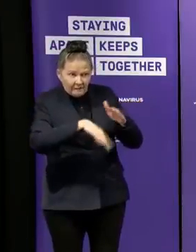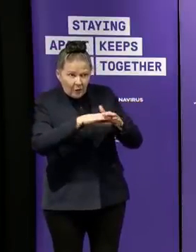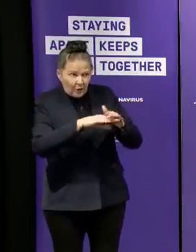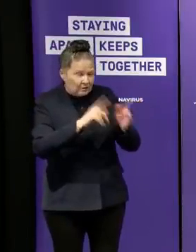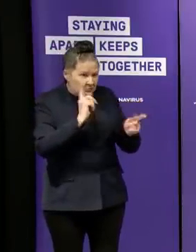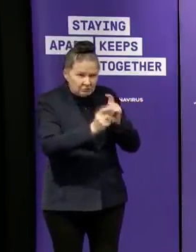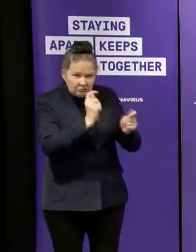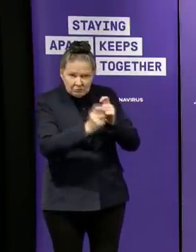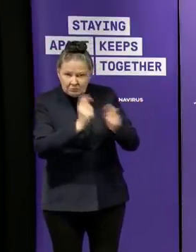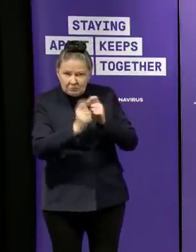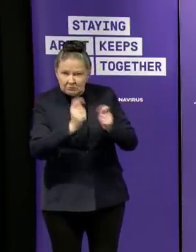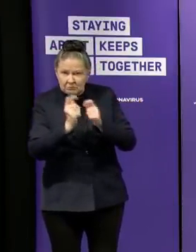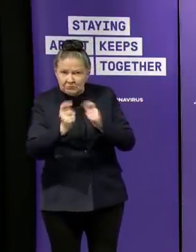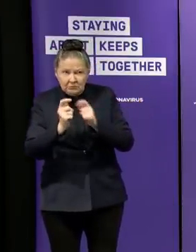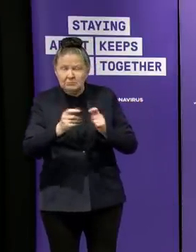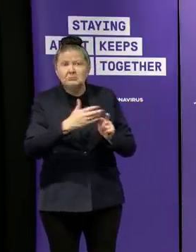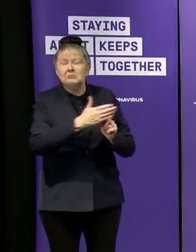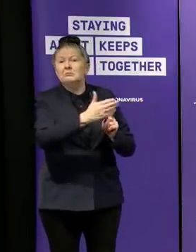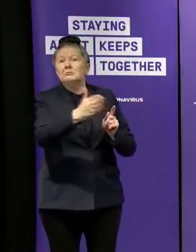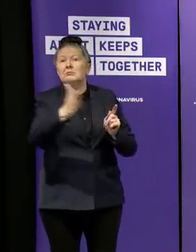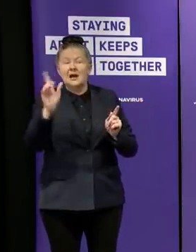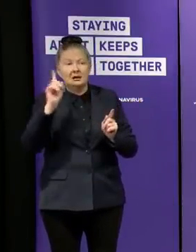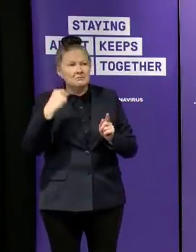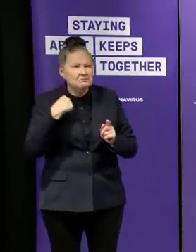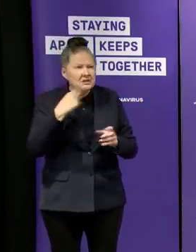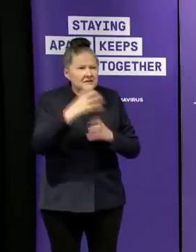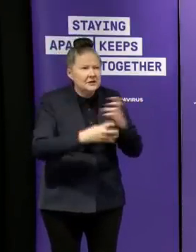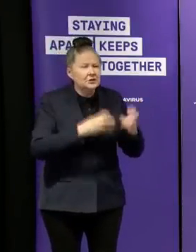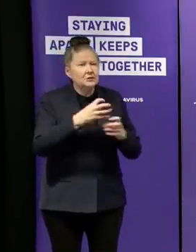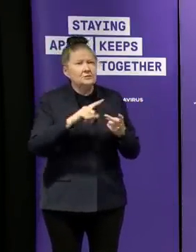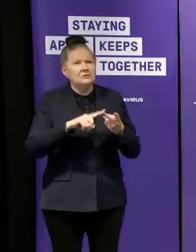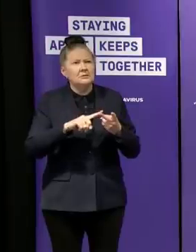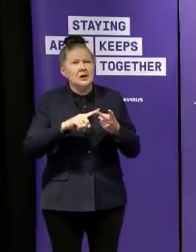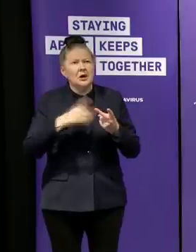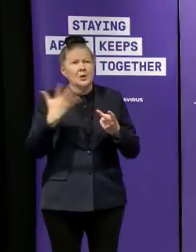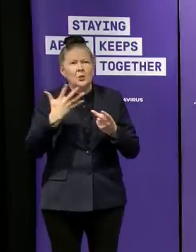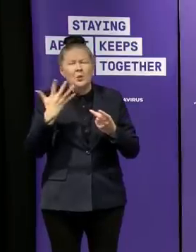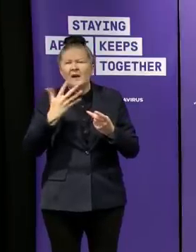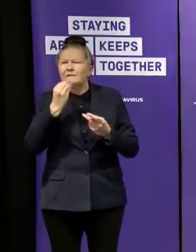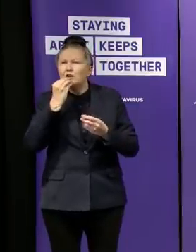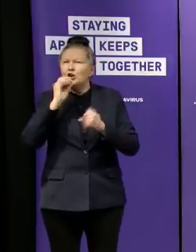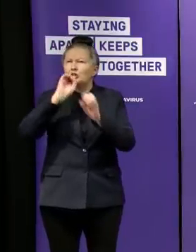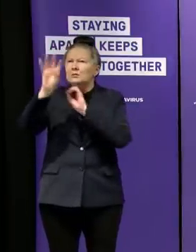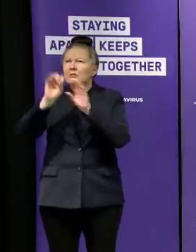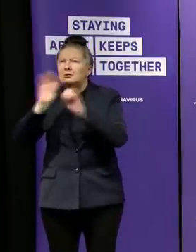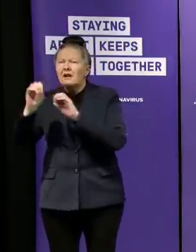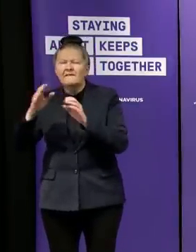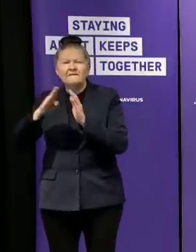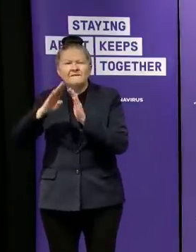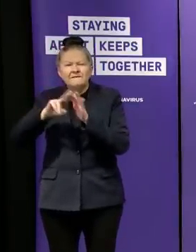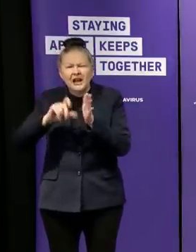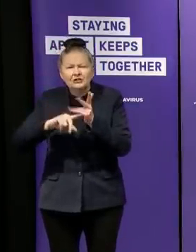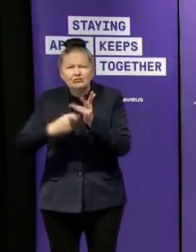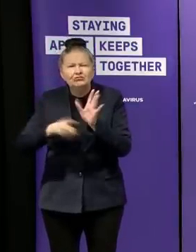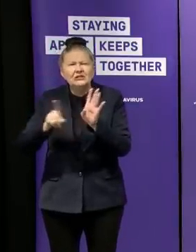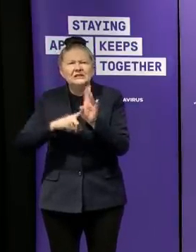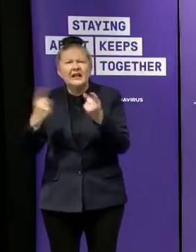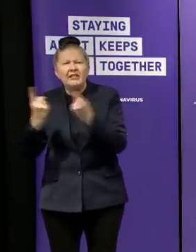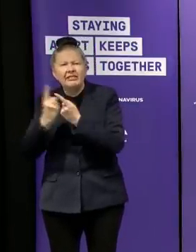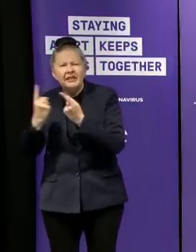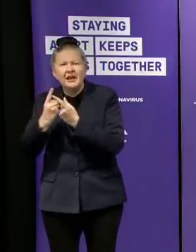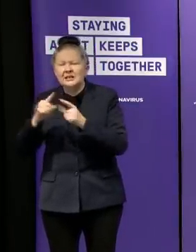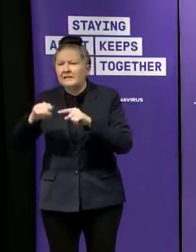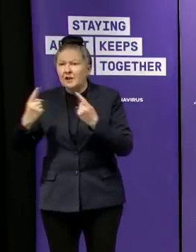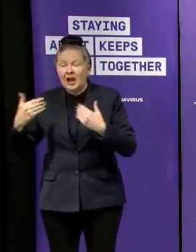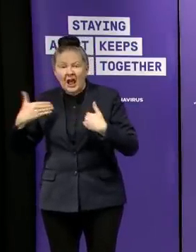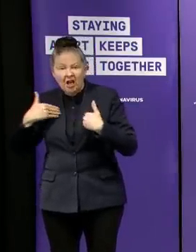well and truly underway, so that's happening. Meatworks, distribution centres, there's a framework in aged care as well, all those sorts of things, health